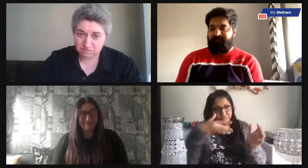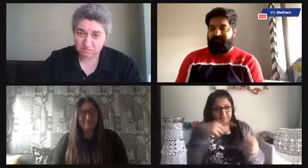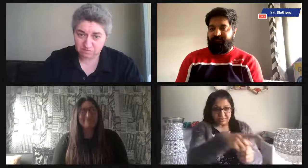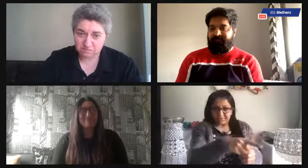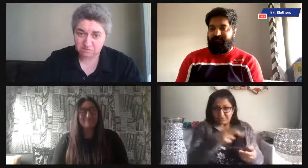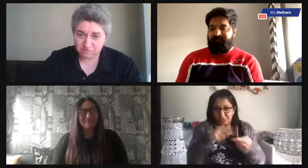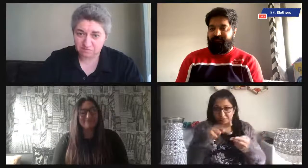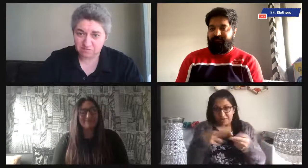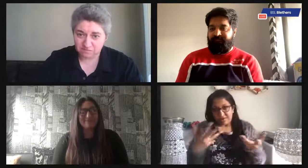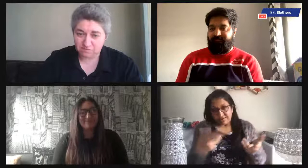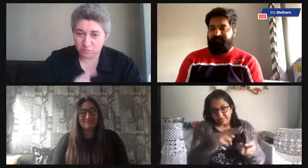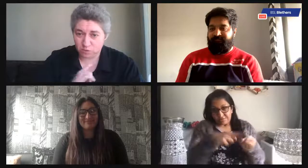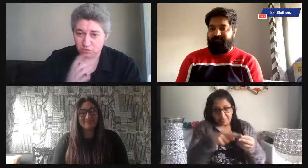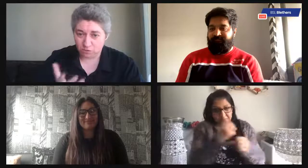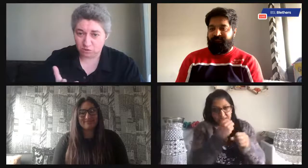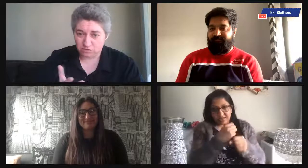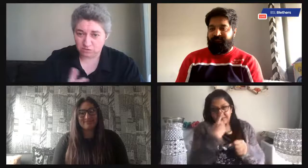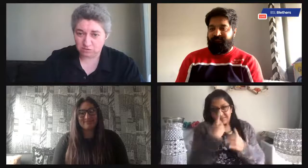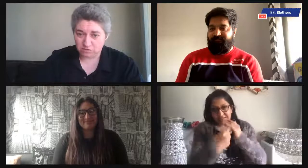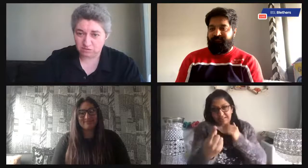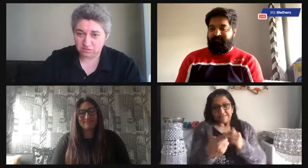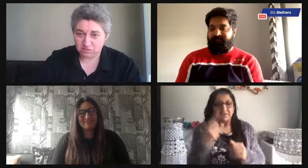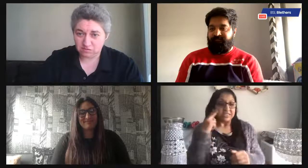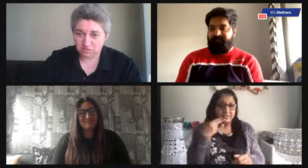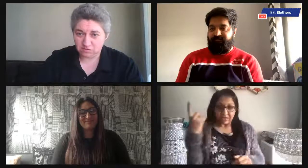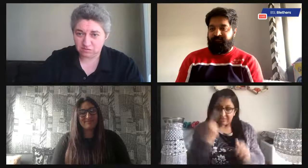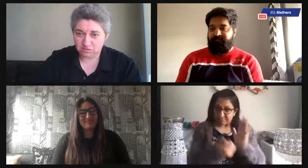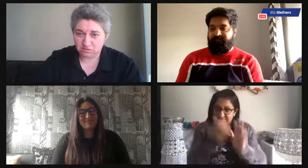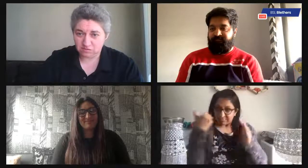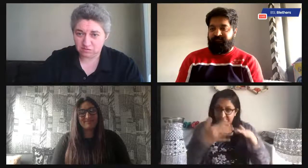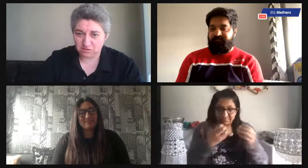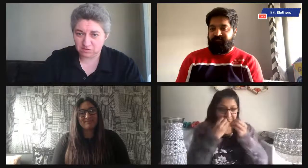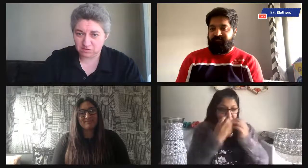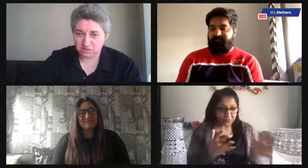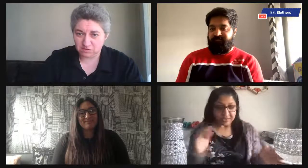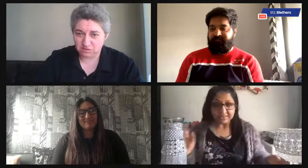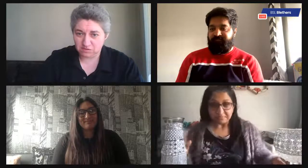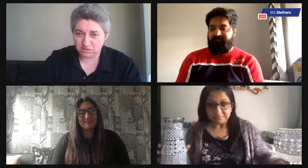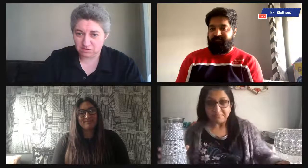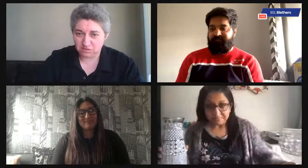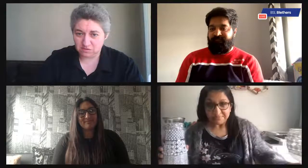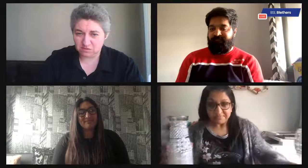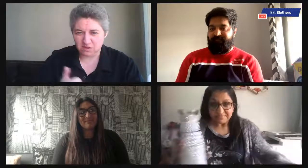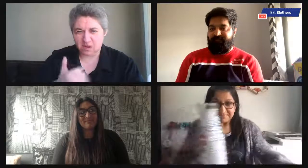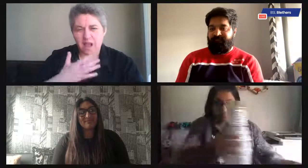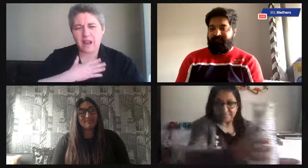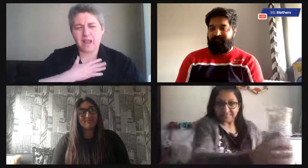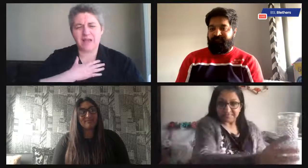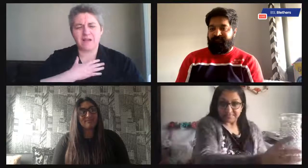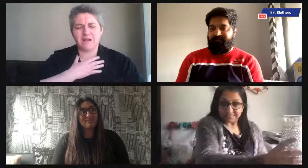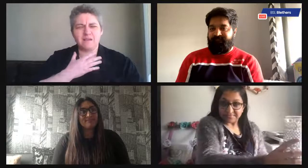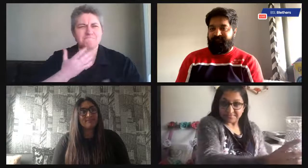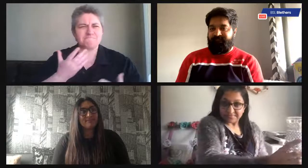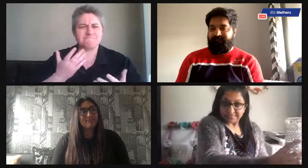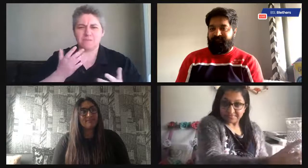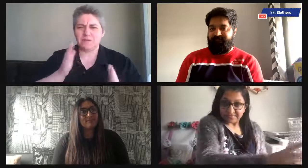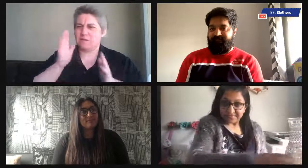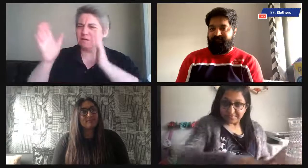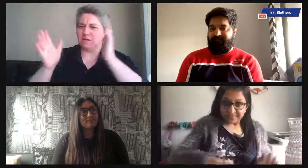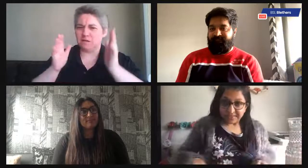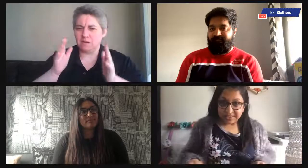And sometimes people think that they can be quite expensive in the shops to buy, but this deaf lady, she knows how to do